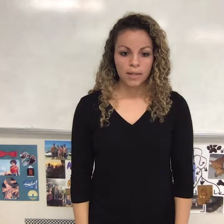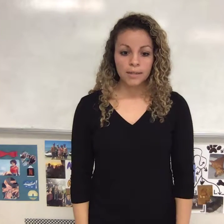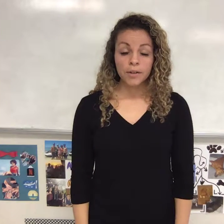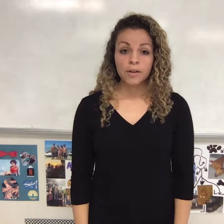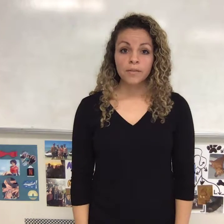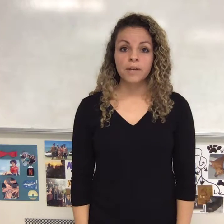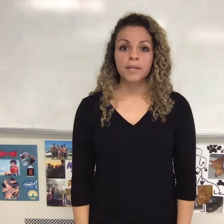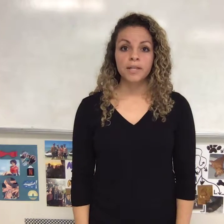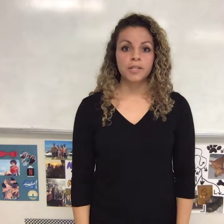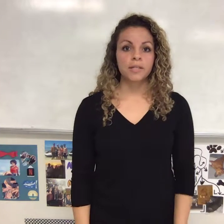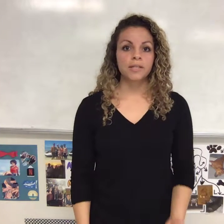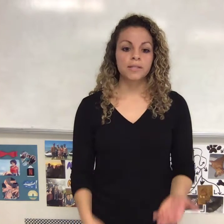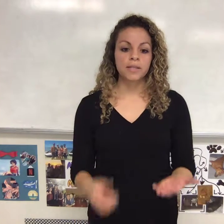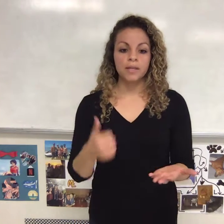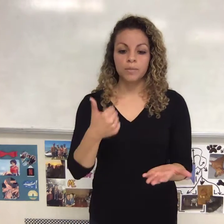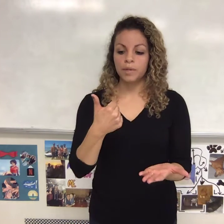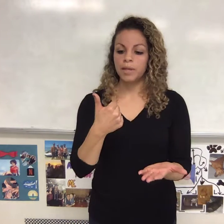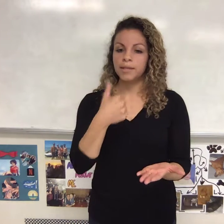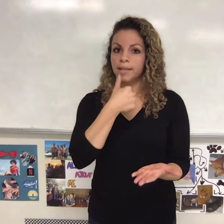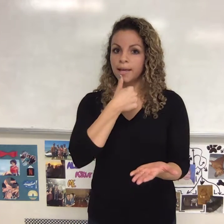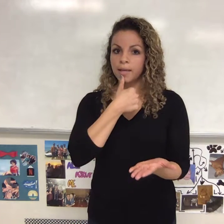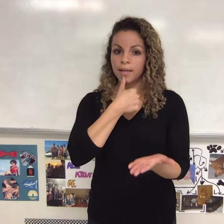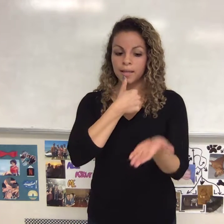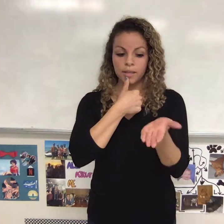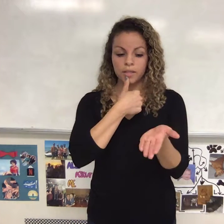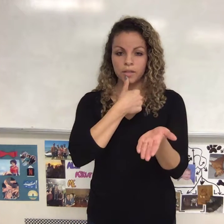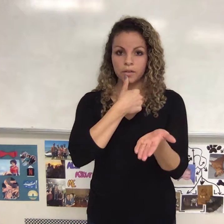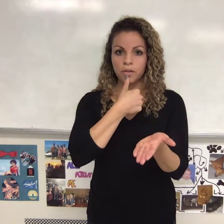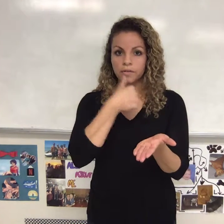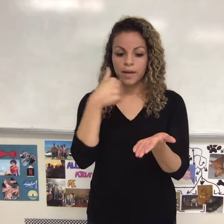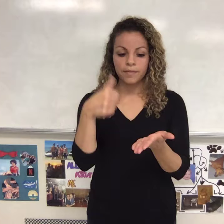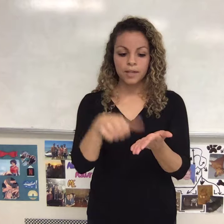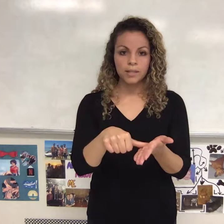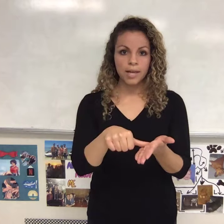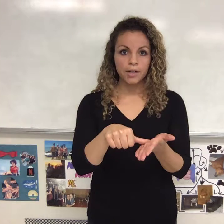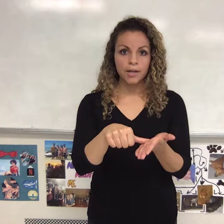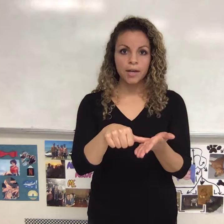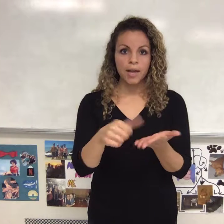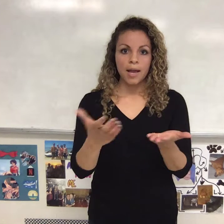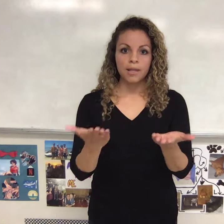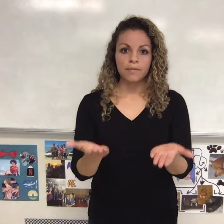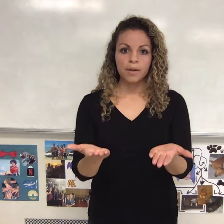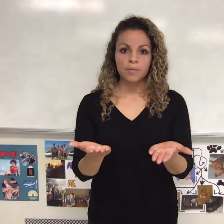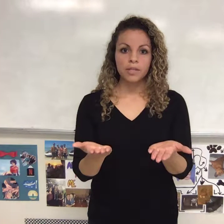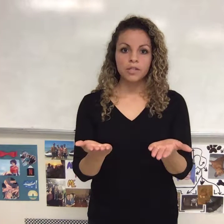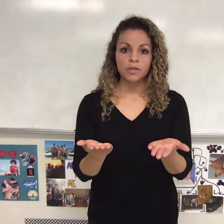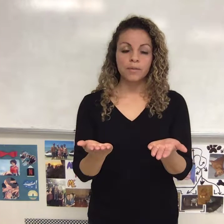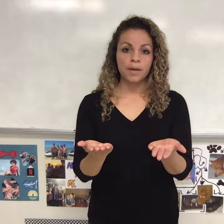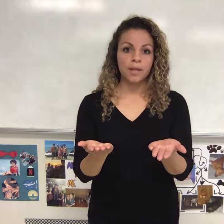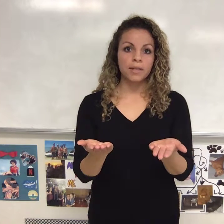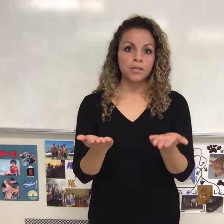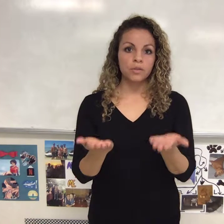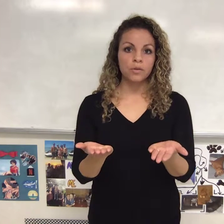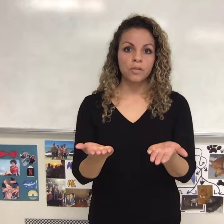Letter of recommendation is going to be a 10 to your closed 5 here, letter, and then recommendation or recommend is 2 closed